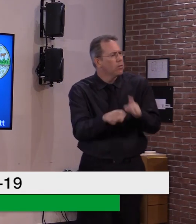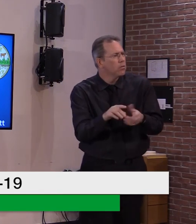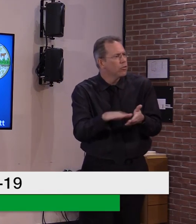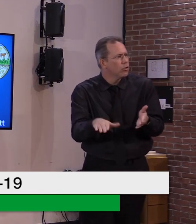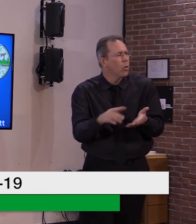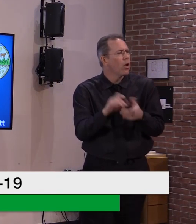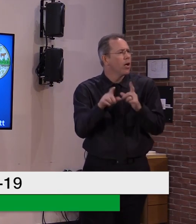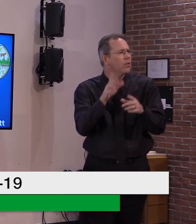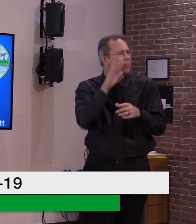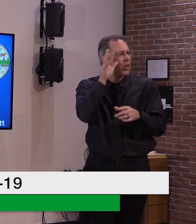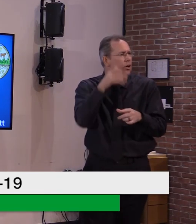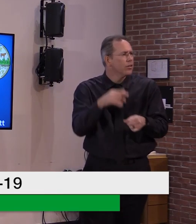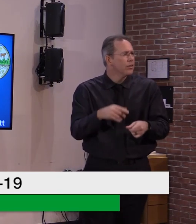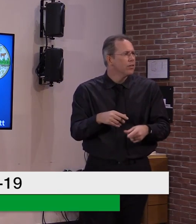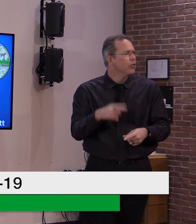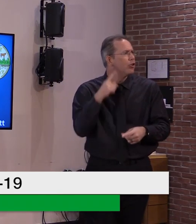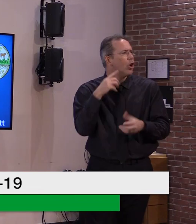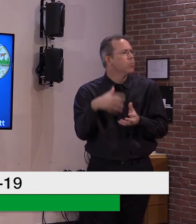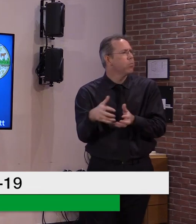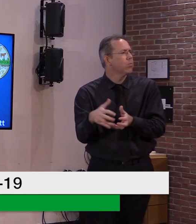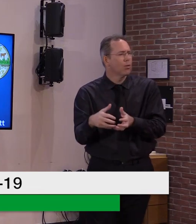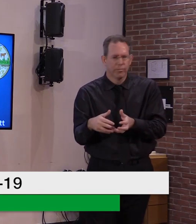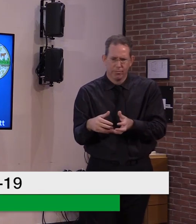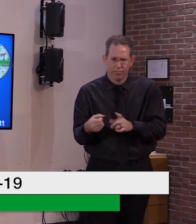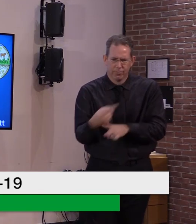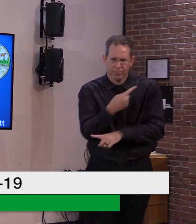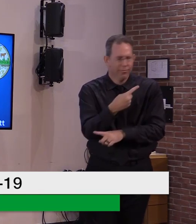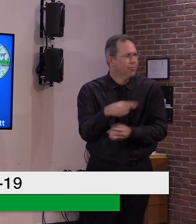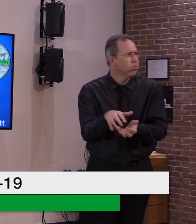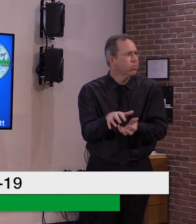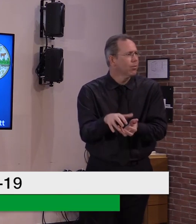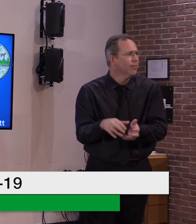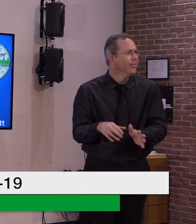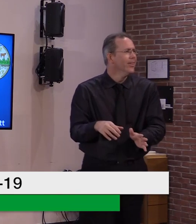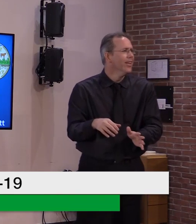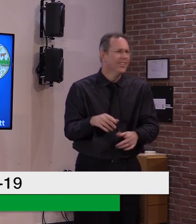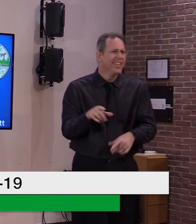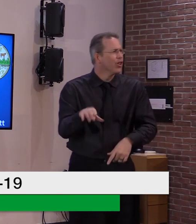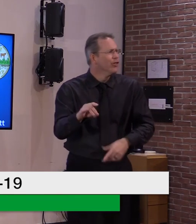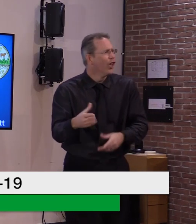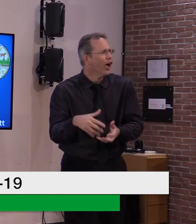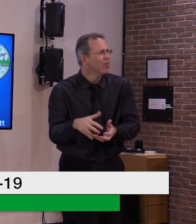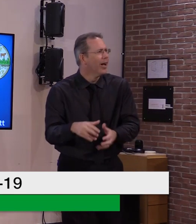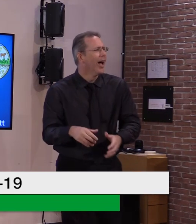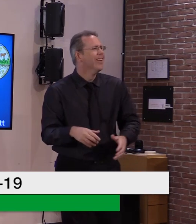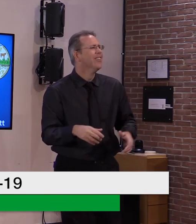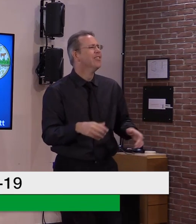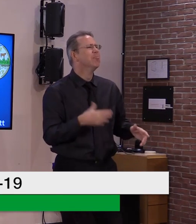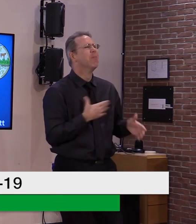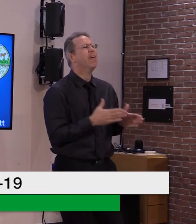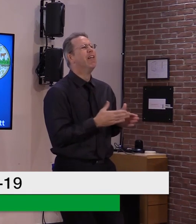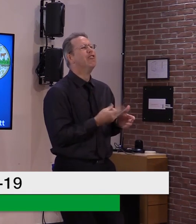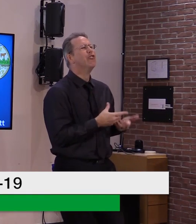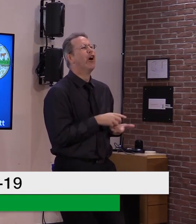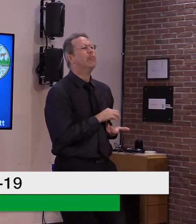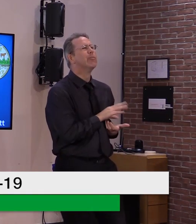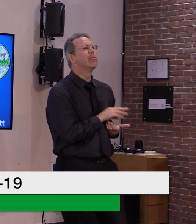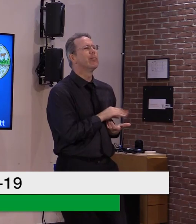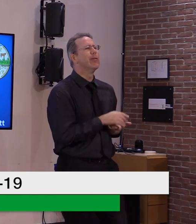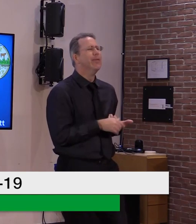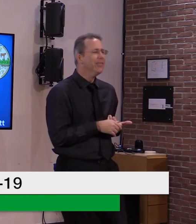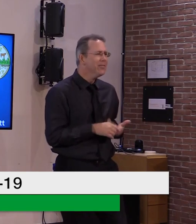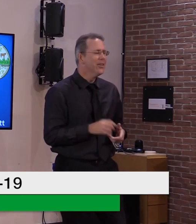shepherd in the background steve no actually it's a jack russell puppy they've barked for affirmation